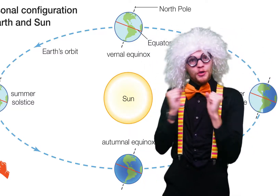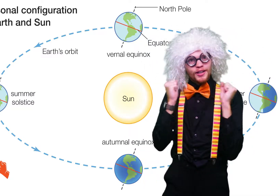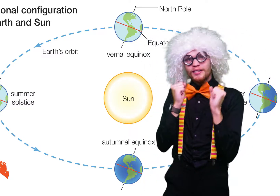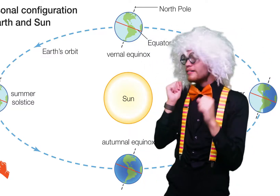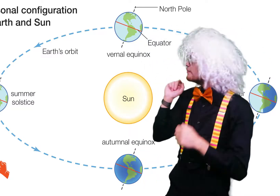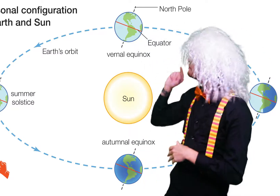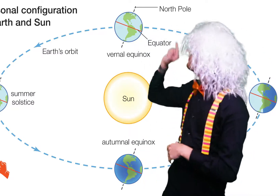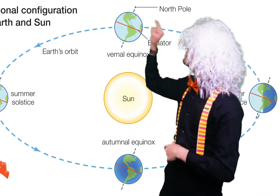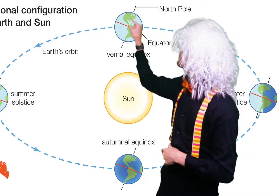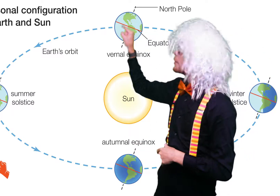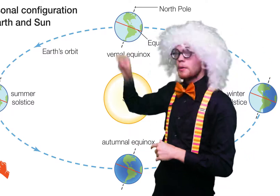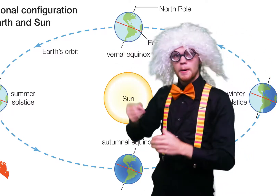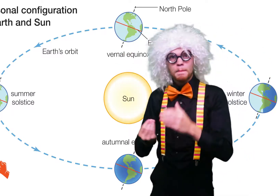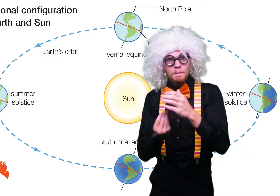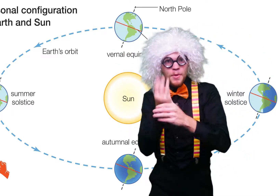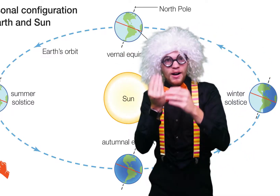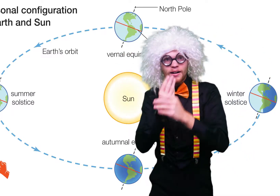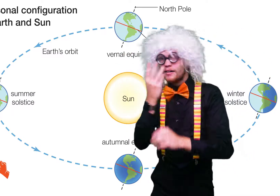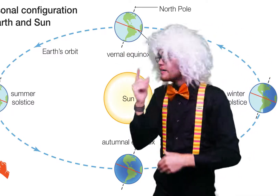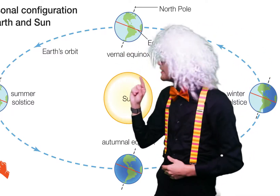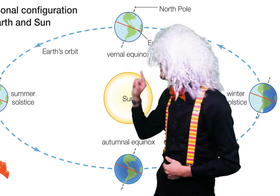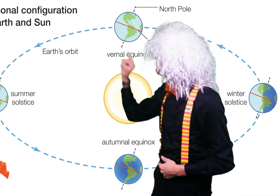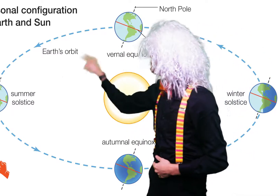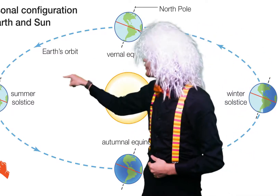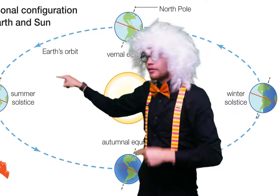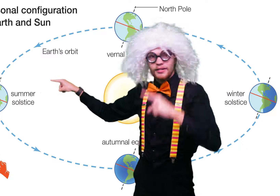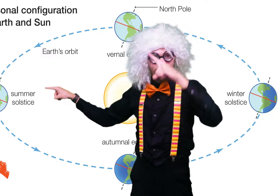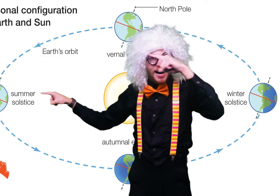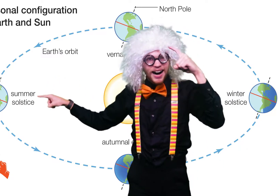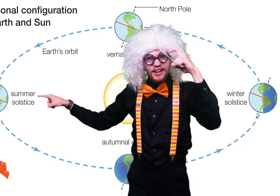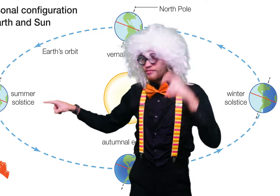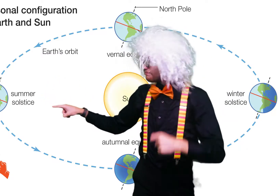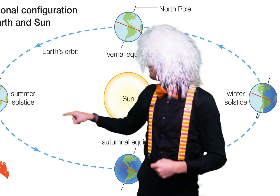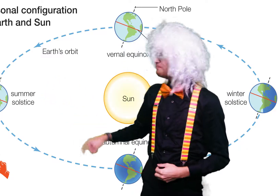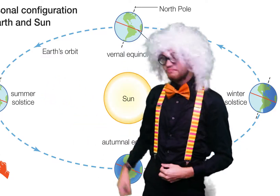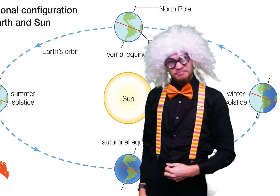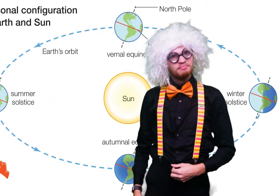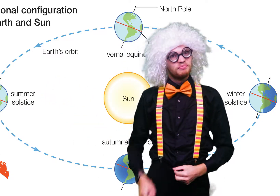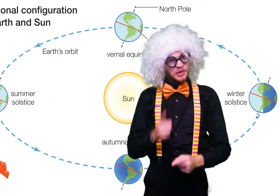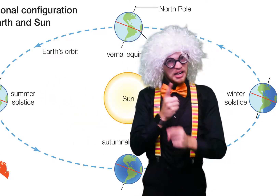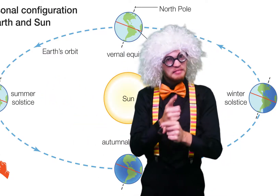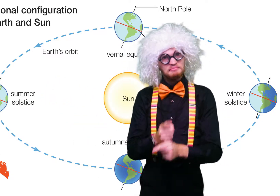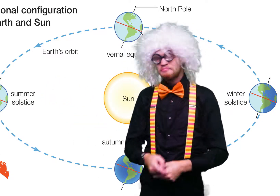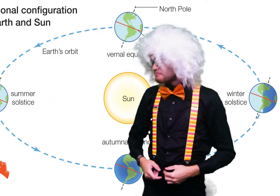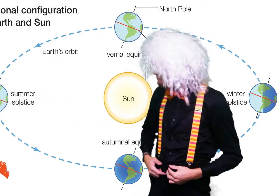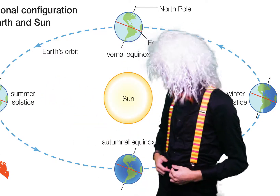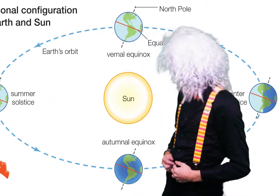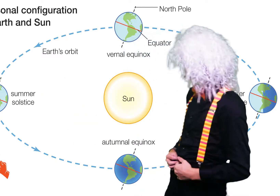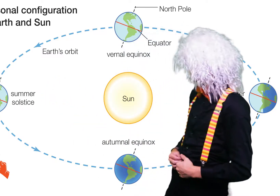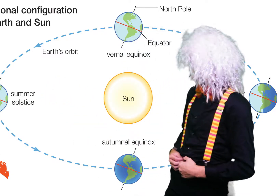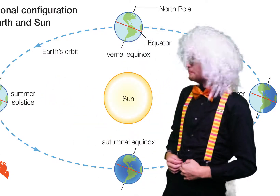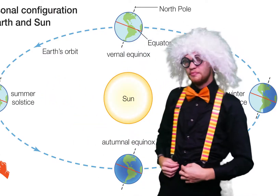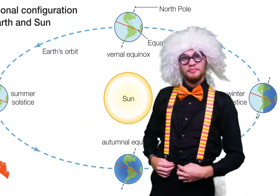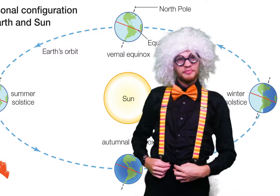That is 4 seasons, right? Fall, winter, spring, and summer. Where are we now?